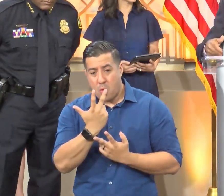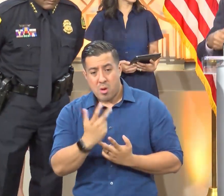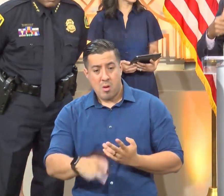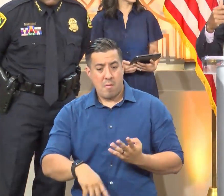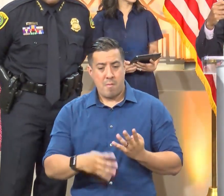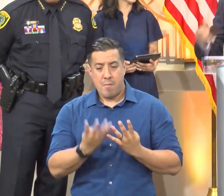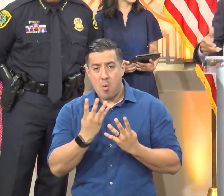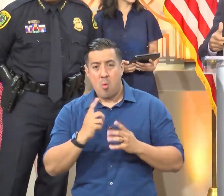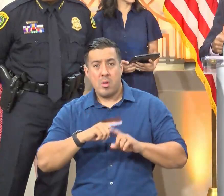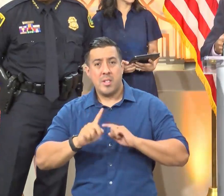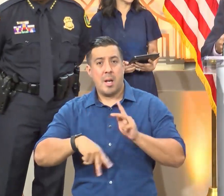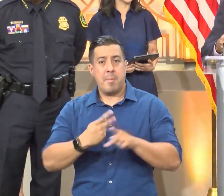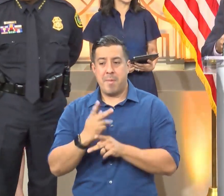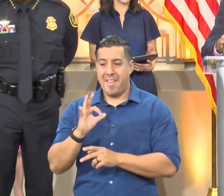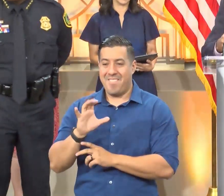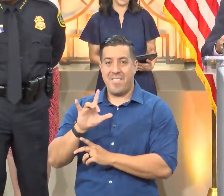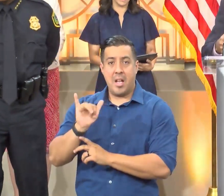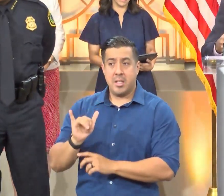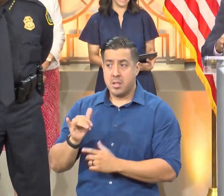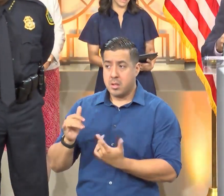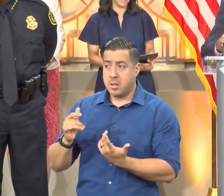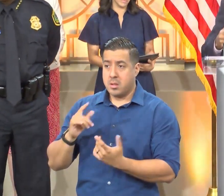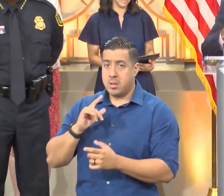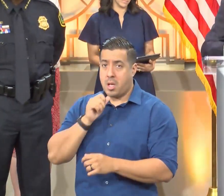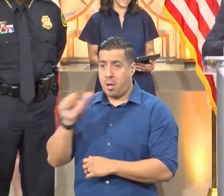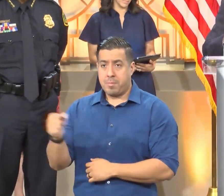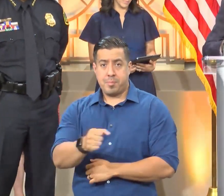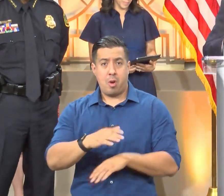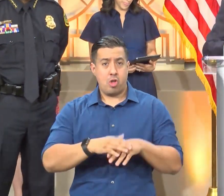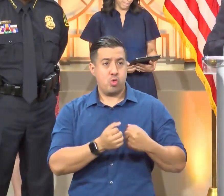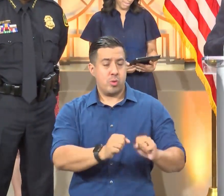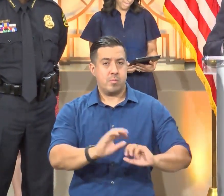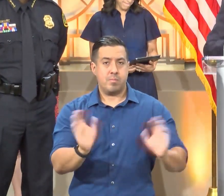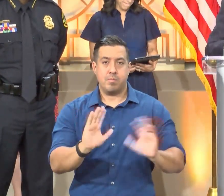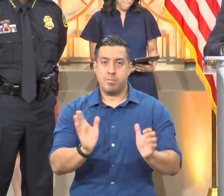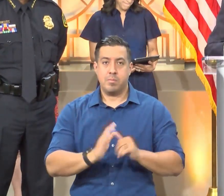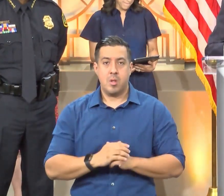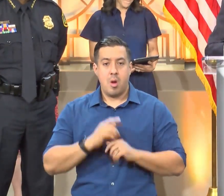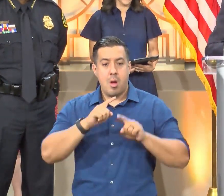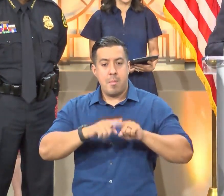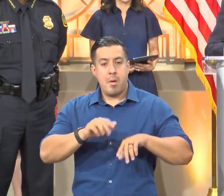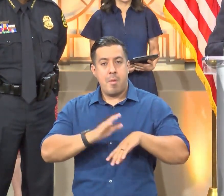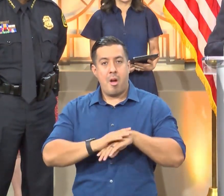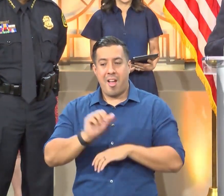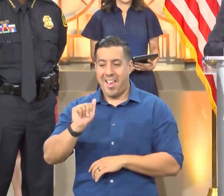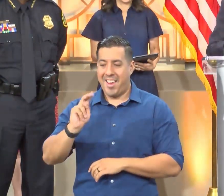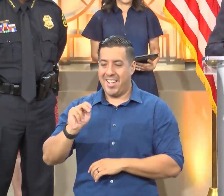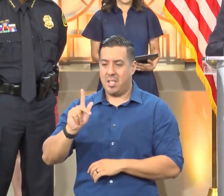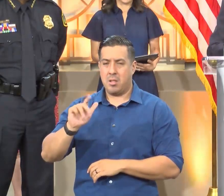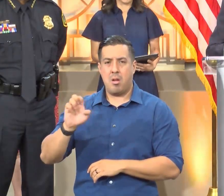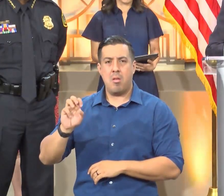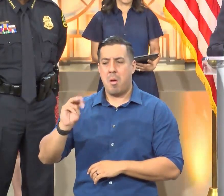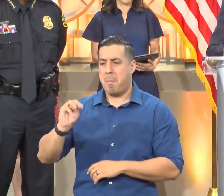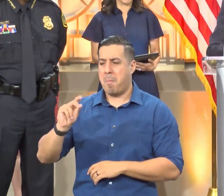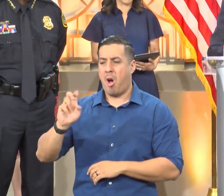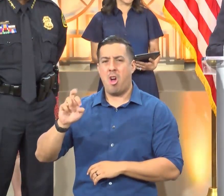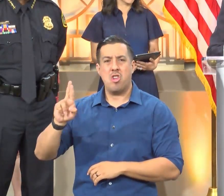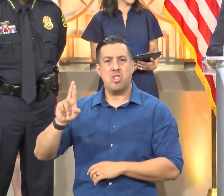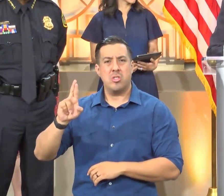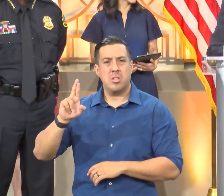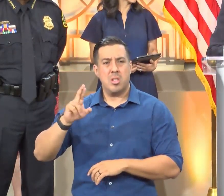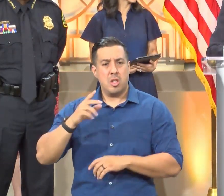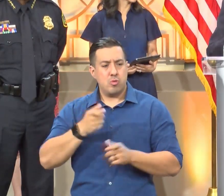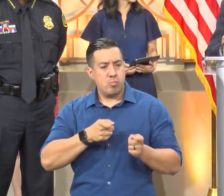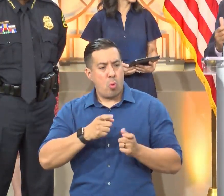and 5 felonies, okay? Relying on ankle monitors to control their